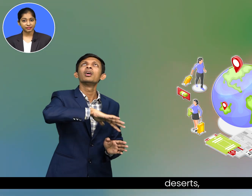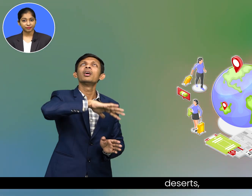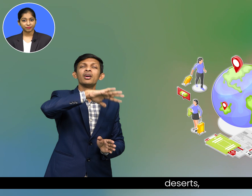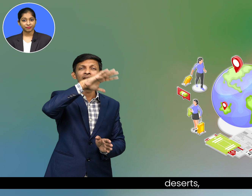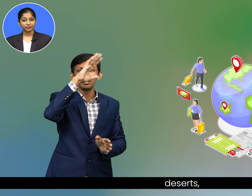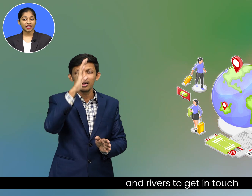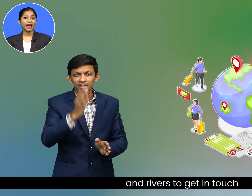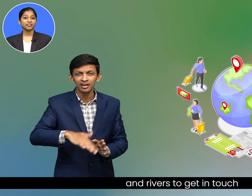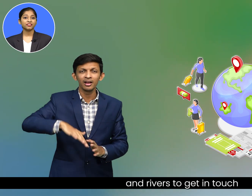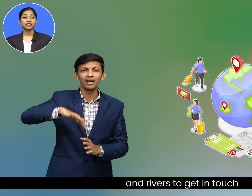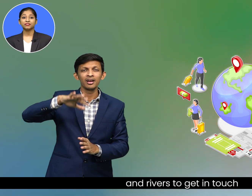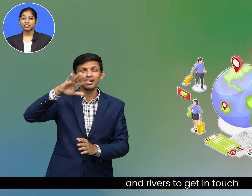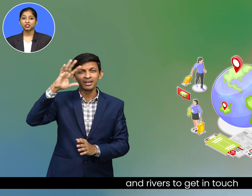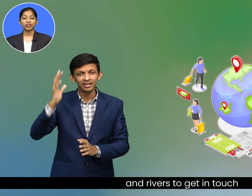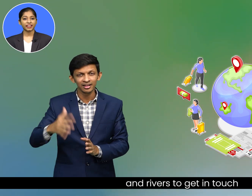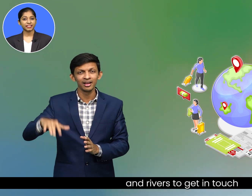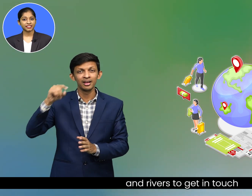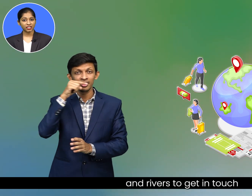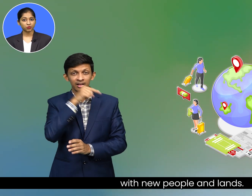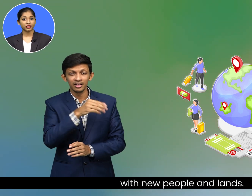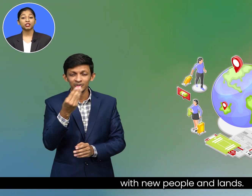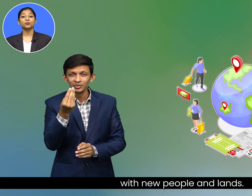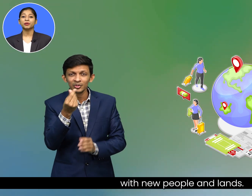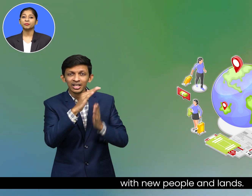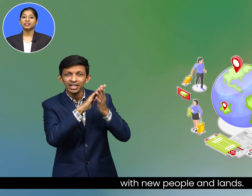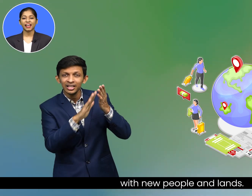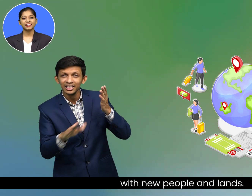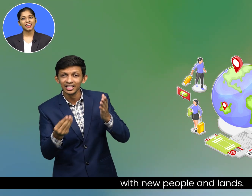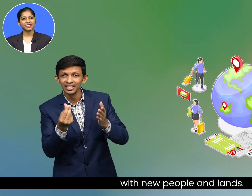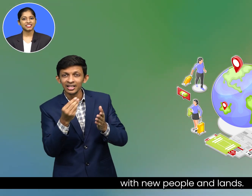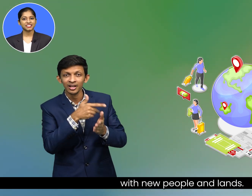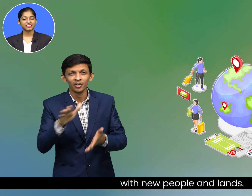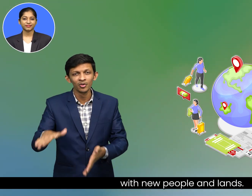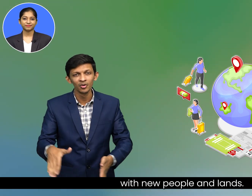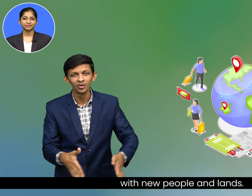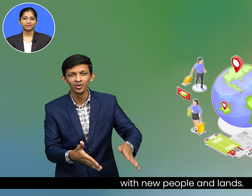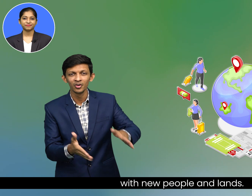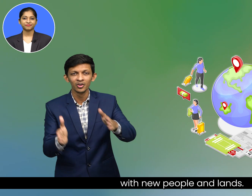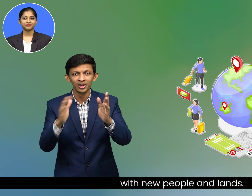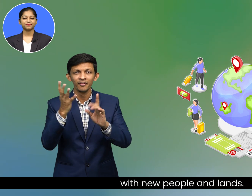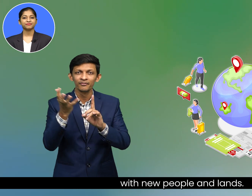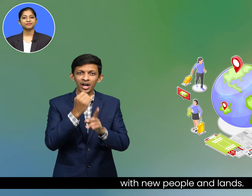Deserts and rivers to get in touch with new people and lands.